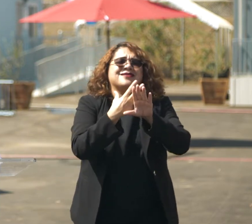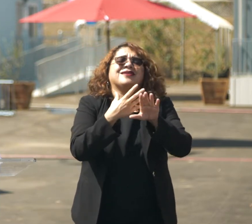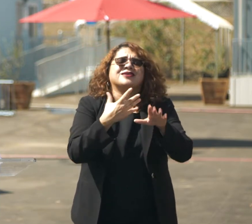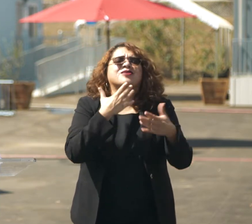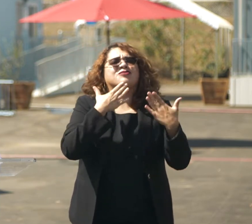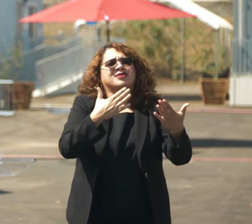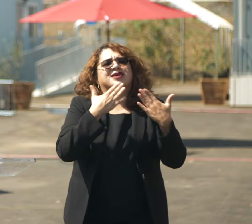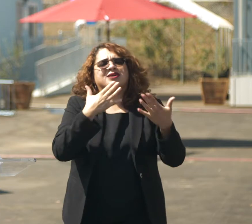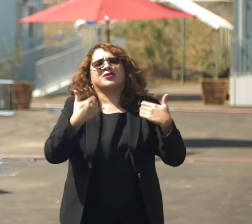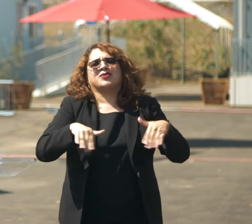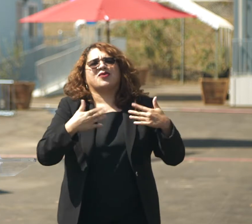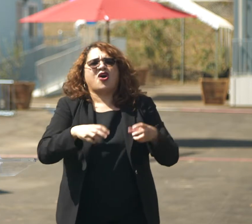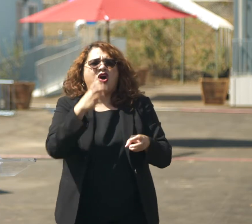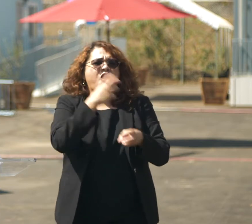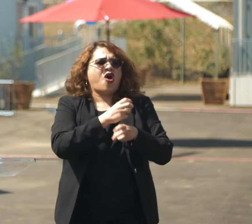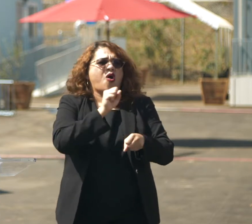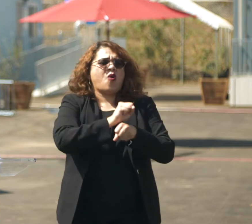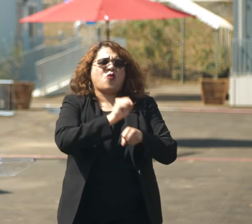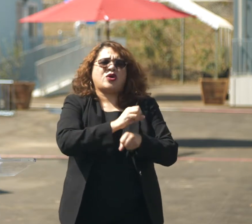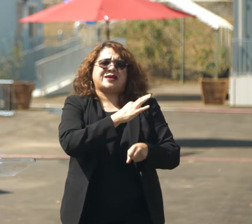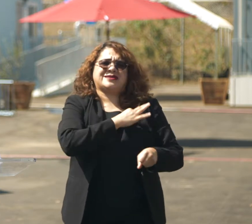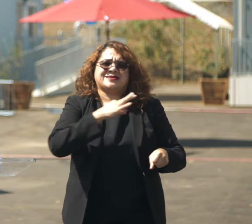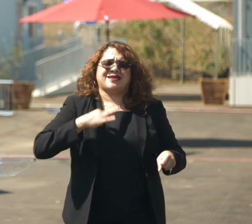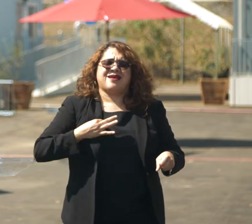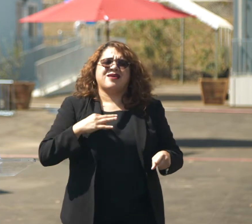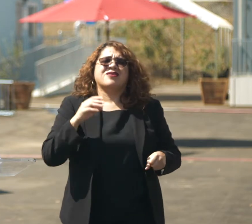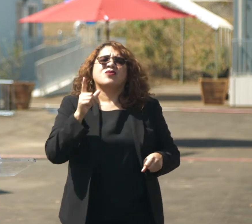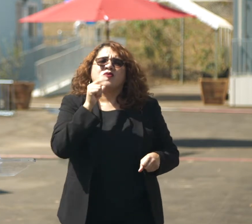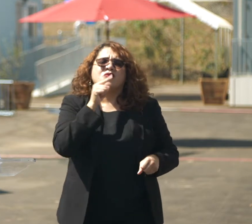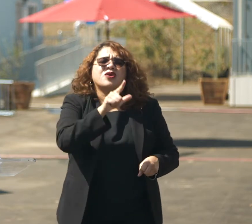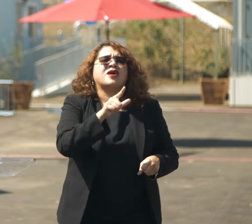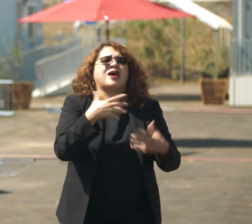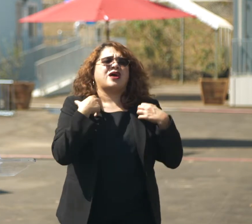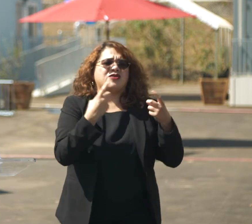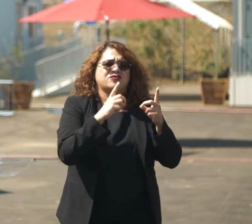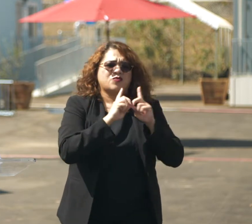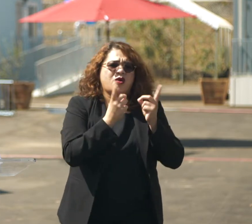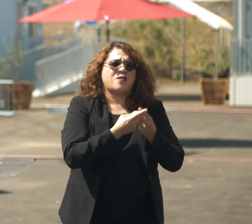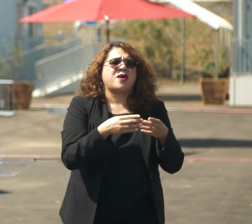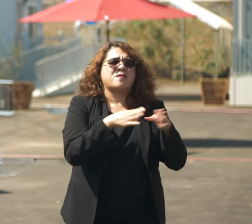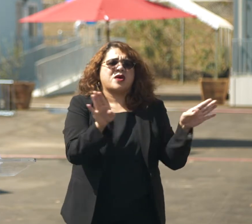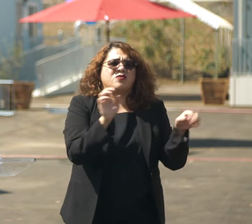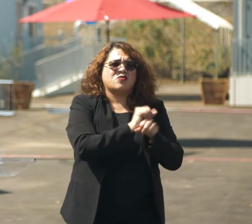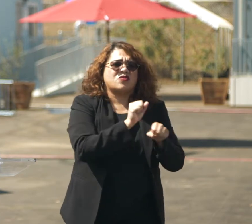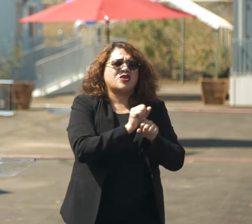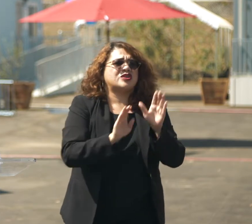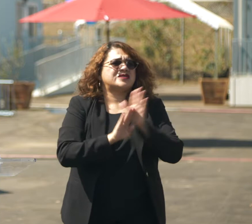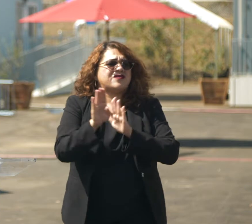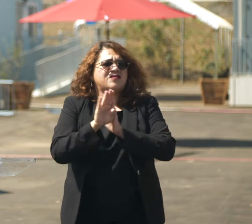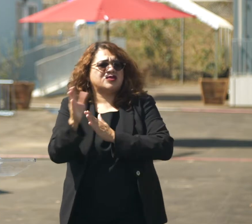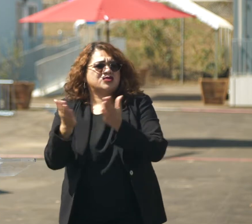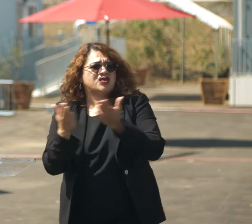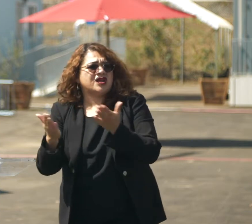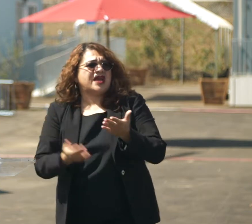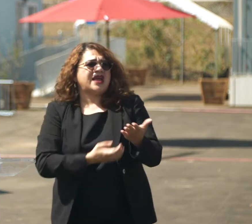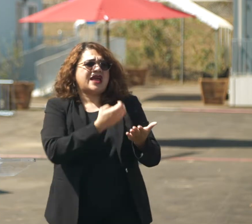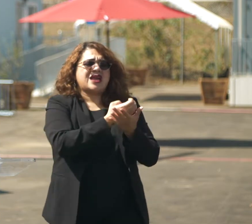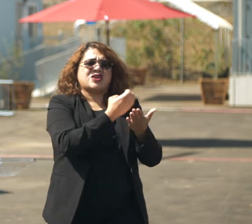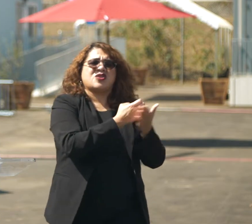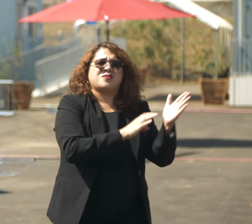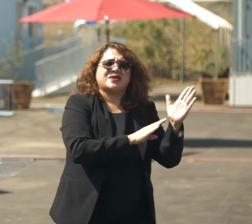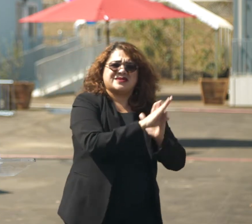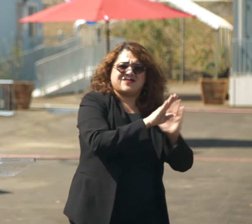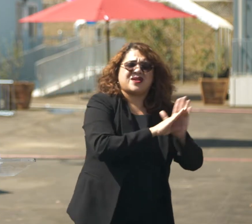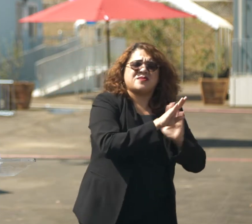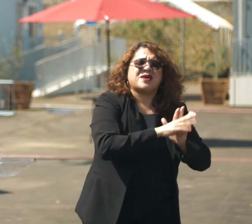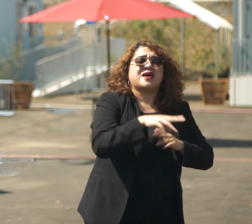to the hardworking staff of the Health Department, Public Works, Development Services, and Economic Development, as well as